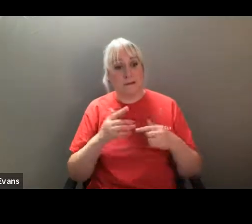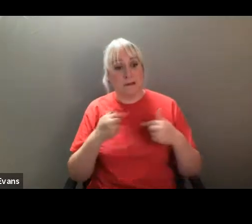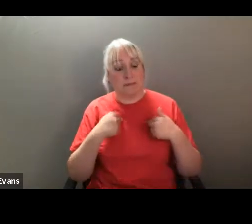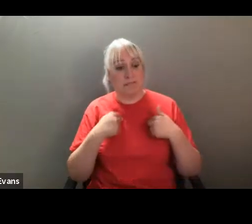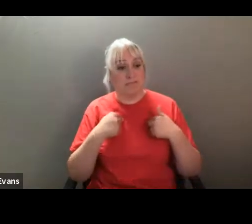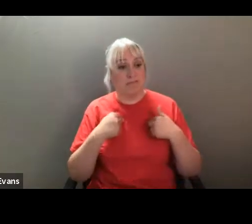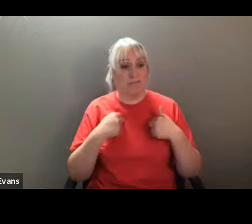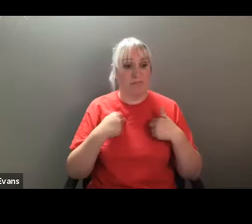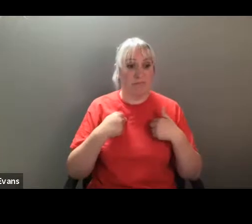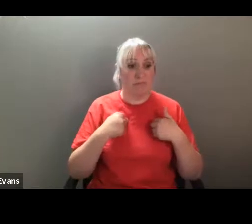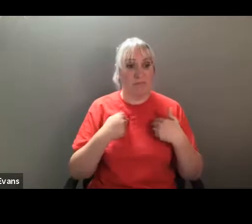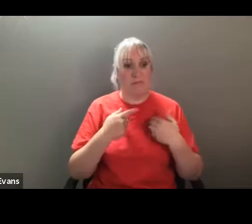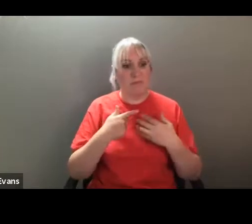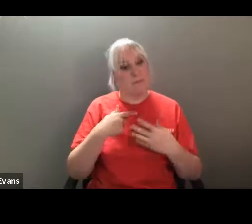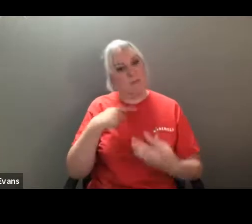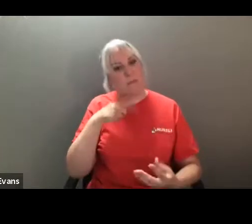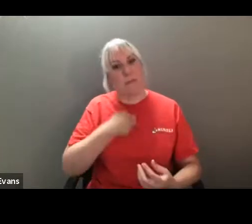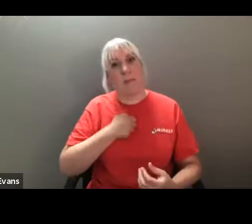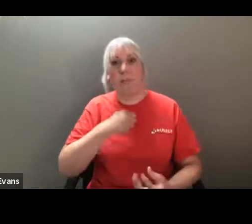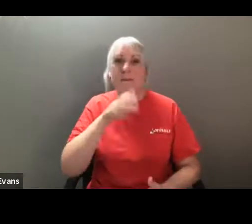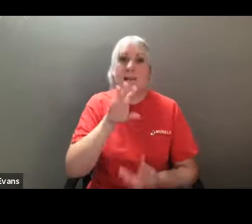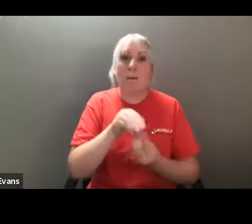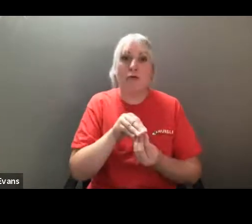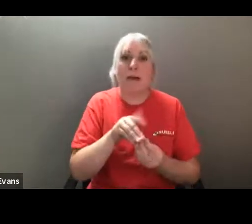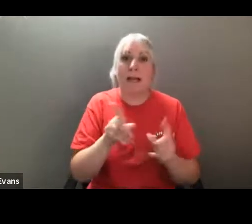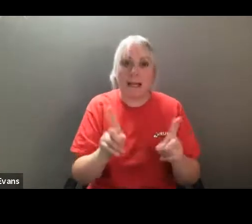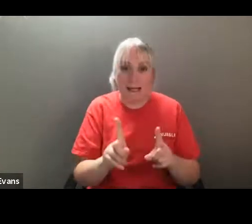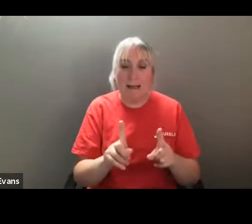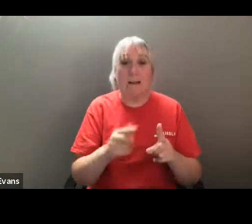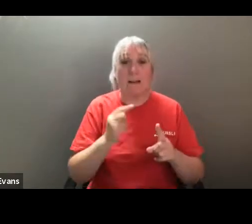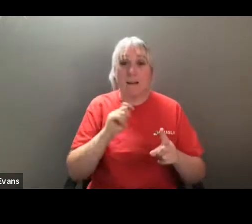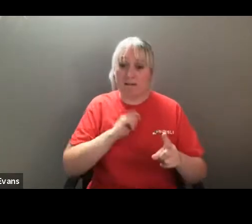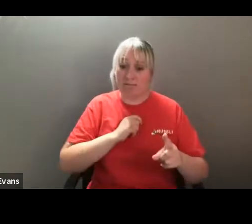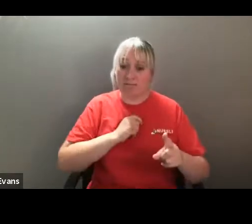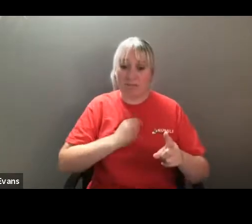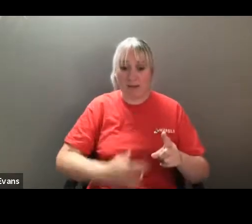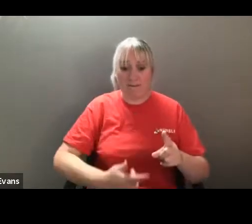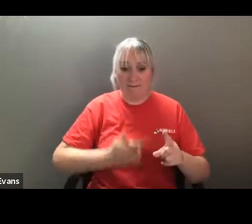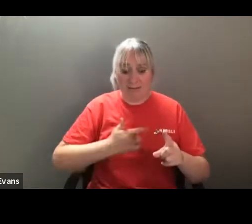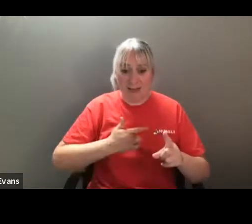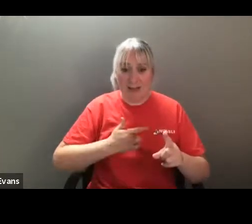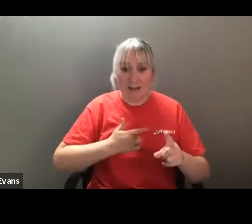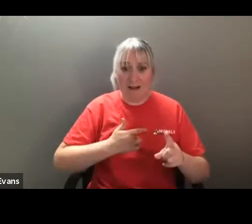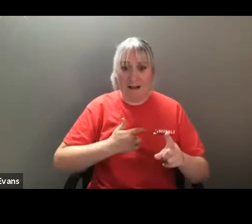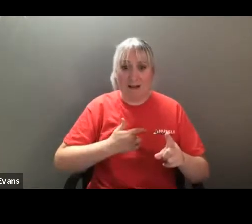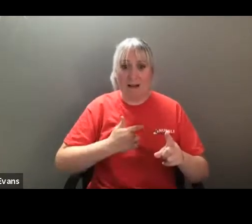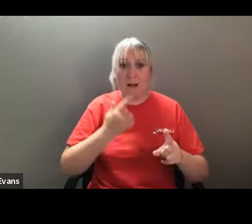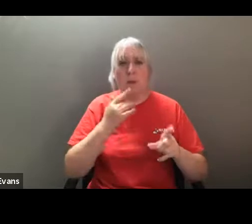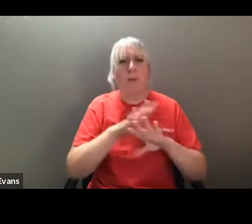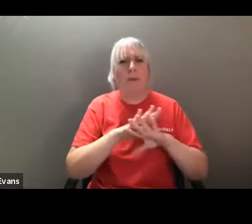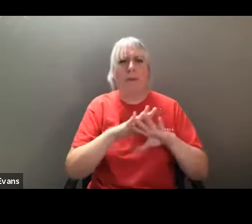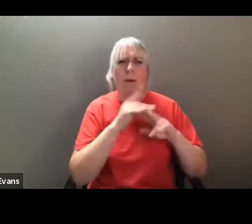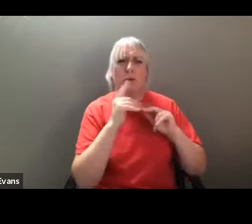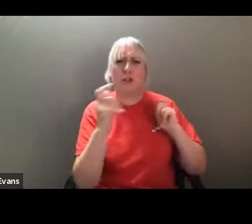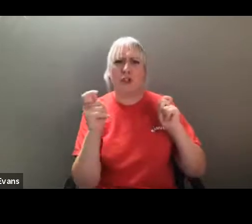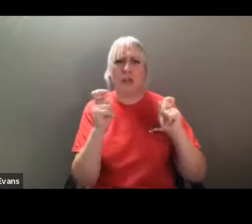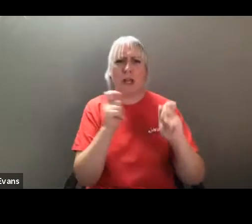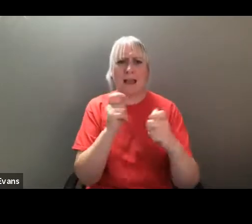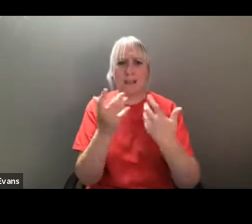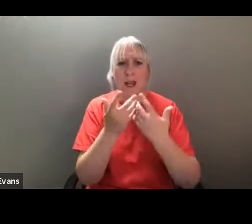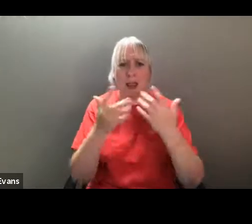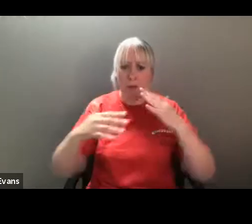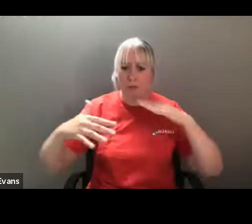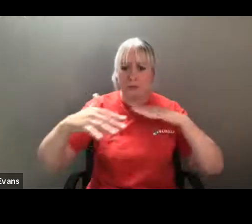In conclusion, I would argue that without a fundamental shift in the way that